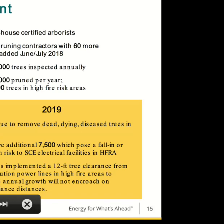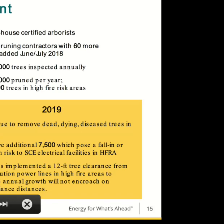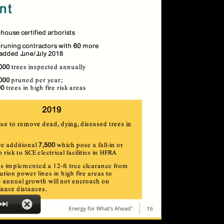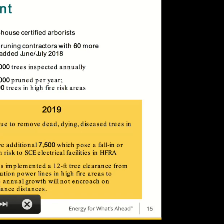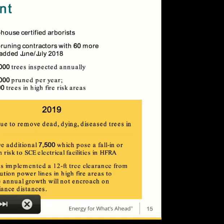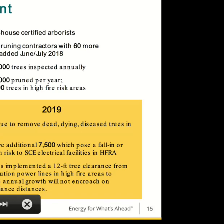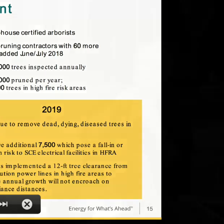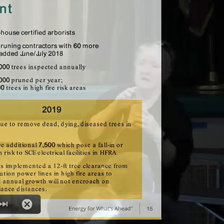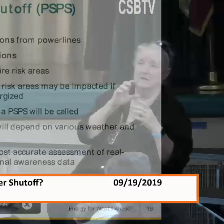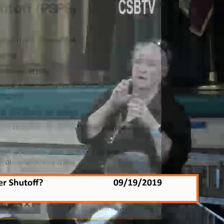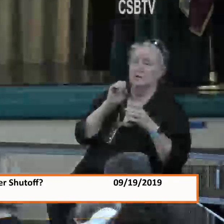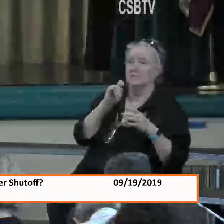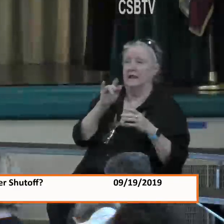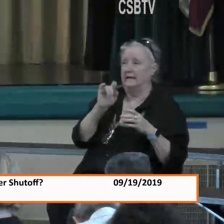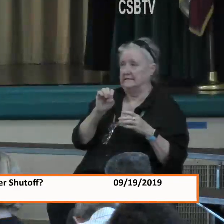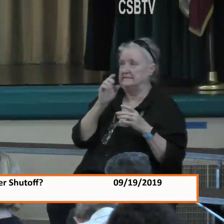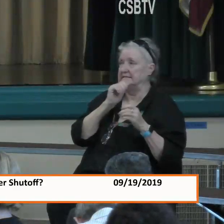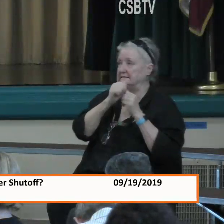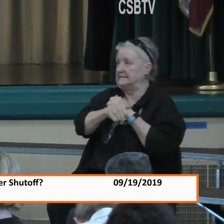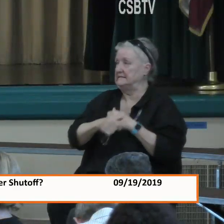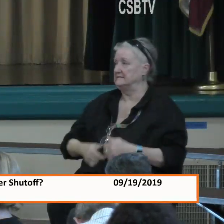distances.